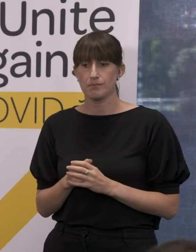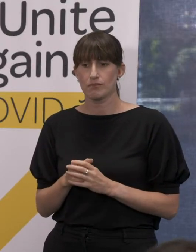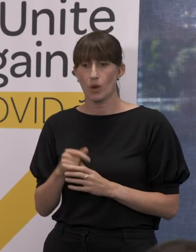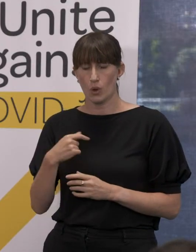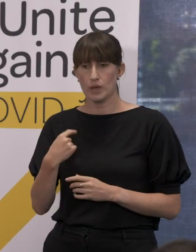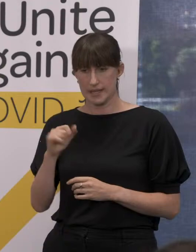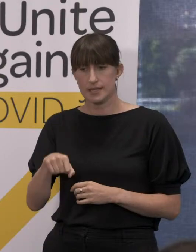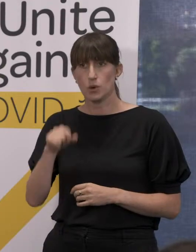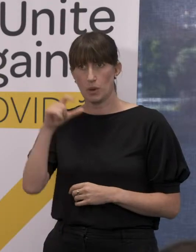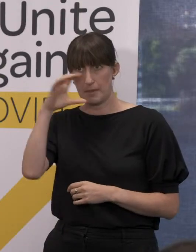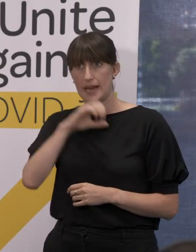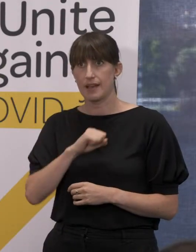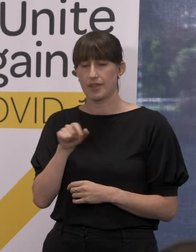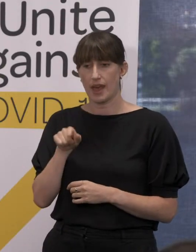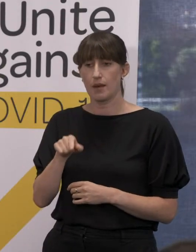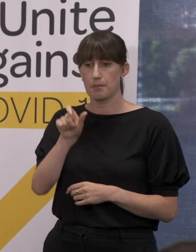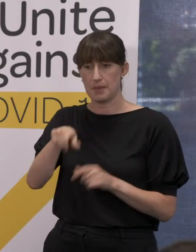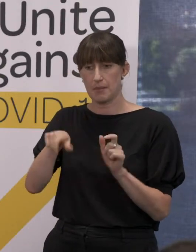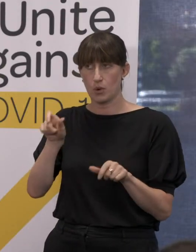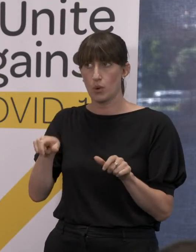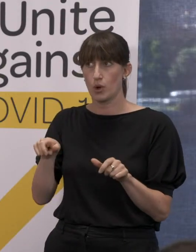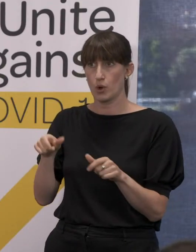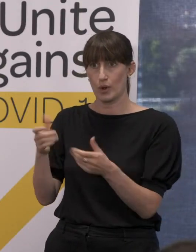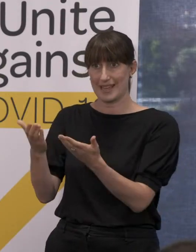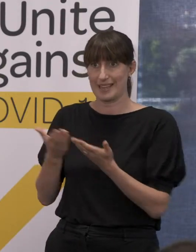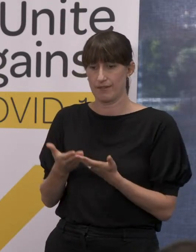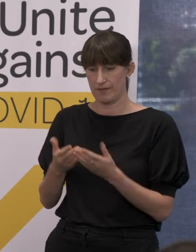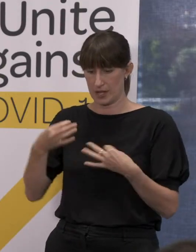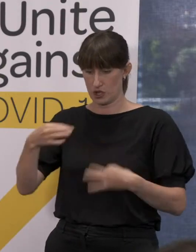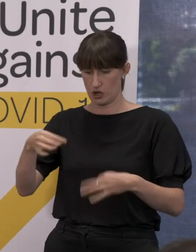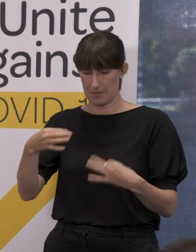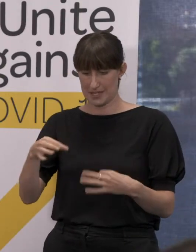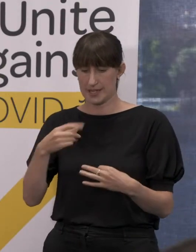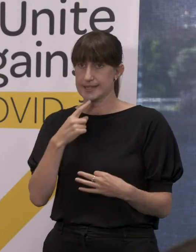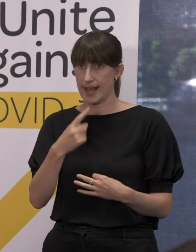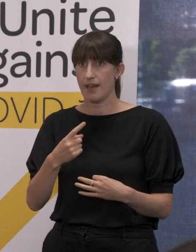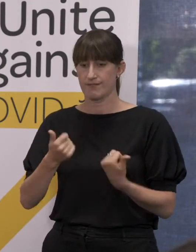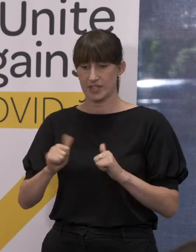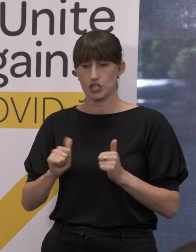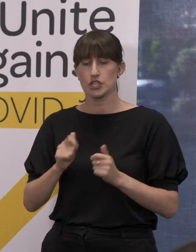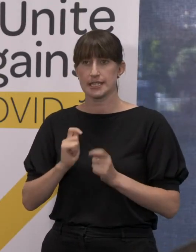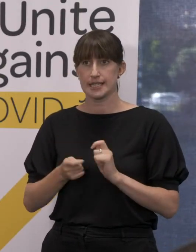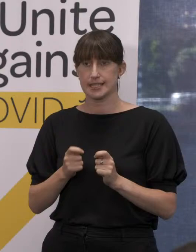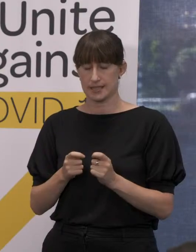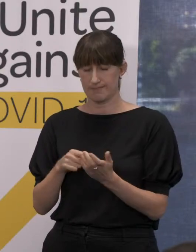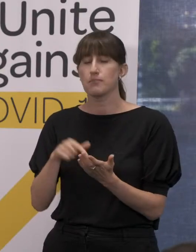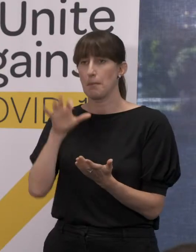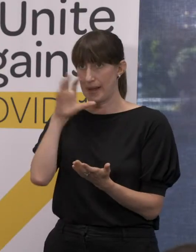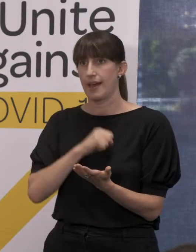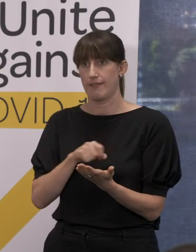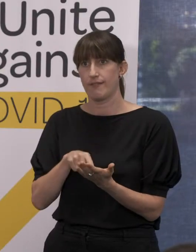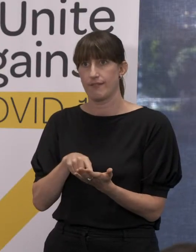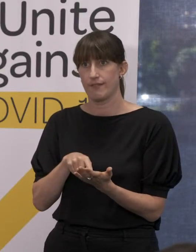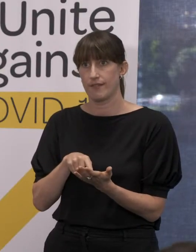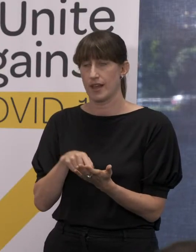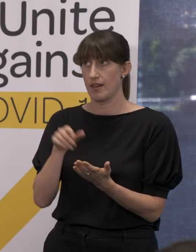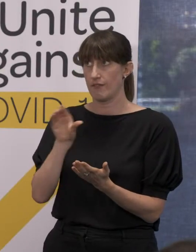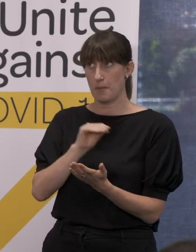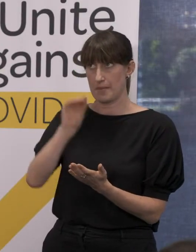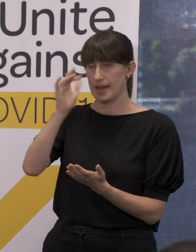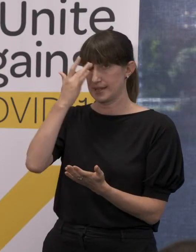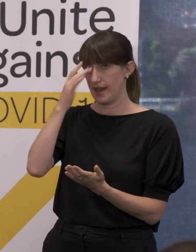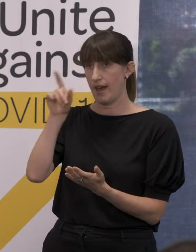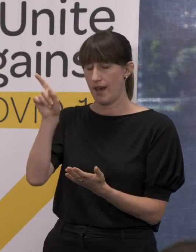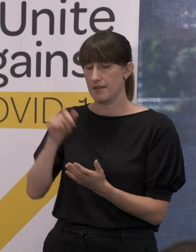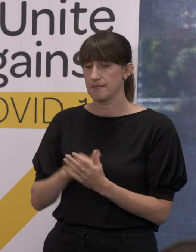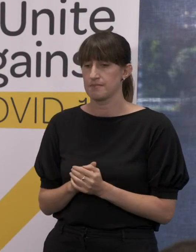face value the pre-departure testing documentation and results being presented by people travelling from India. From our assessment of